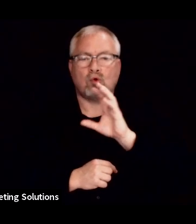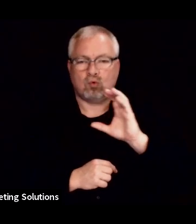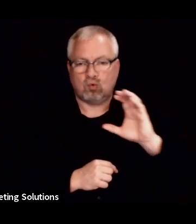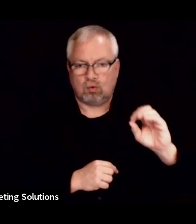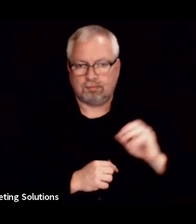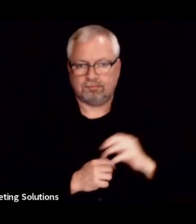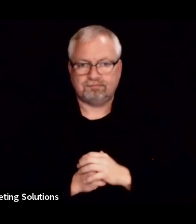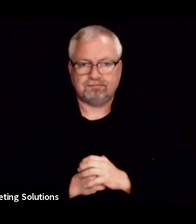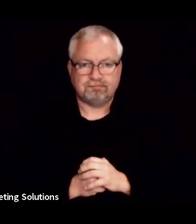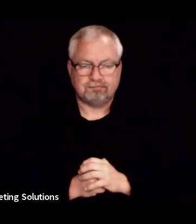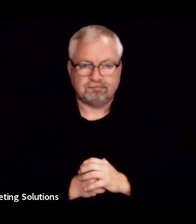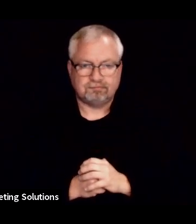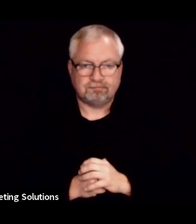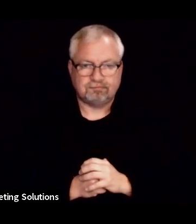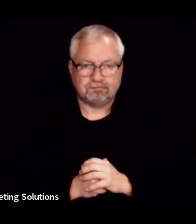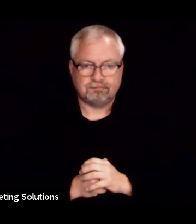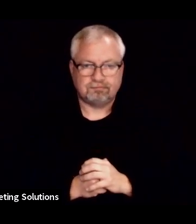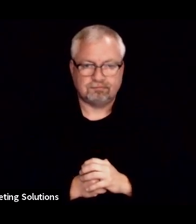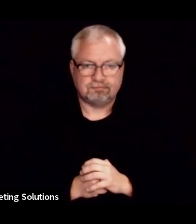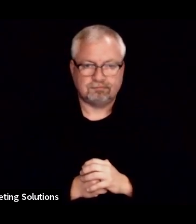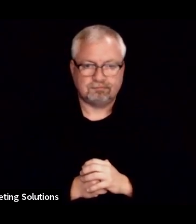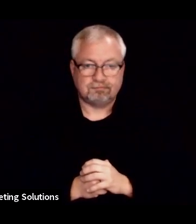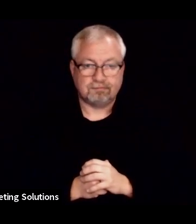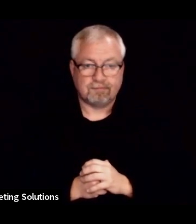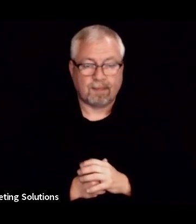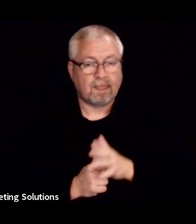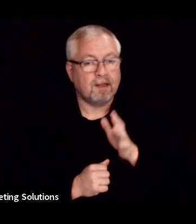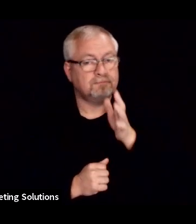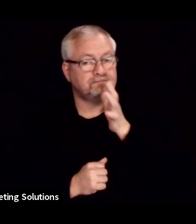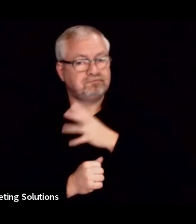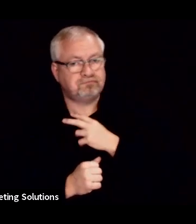My question is just regarding something. Can you hear me?